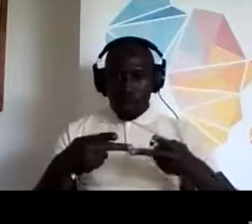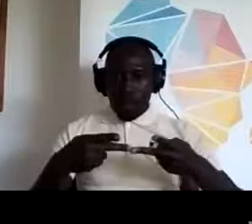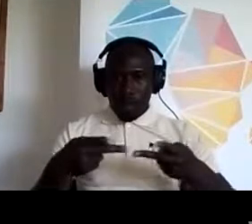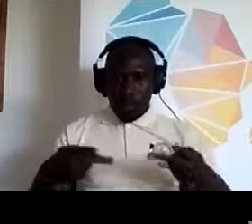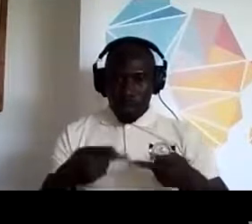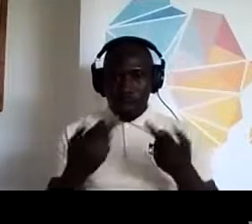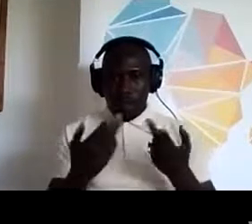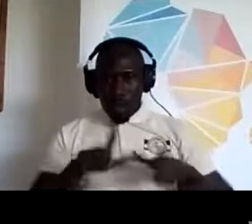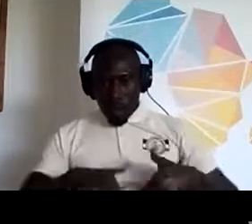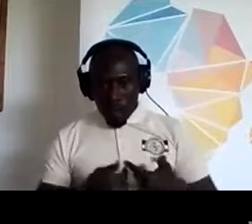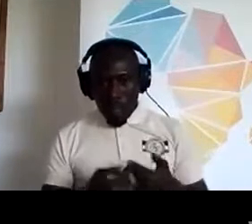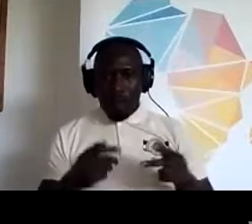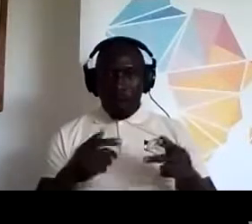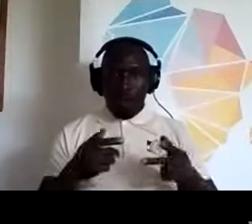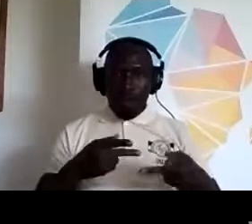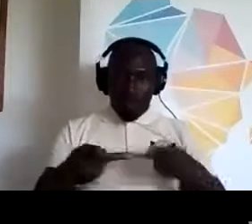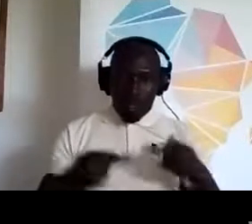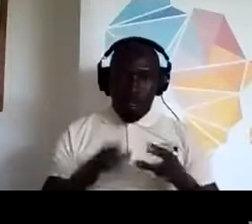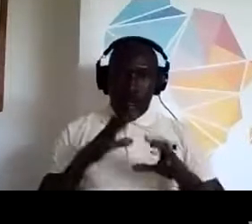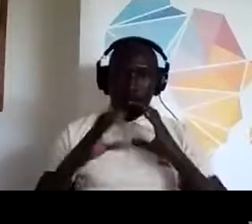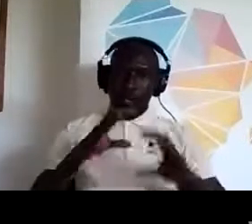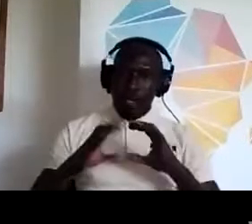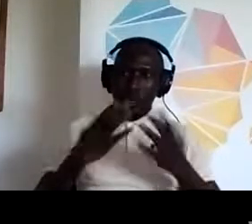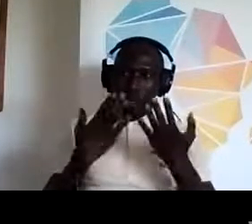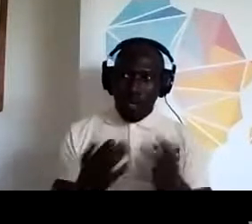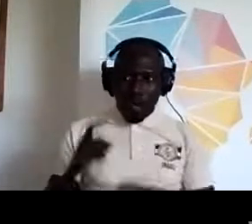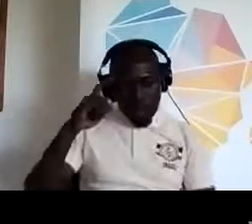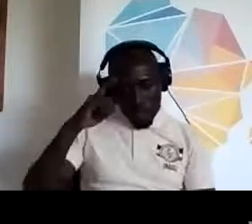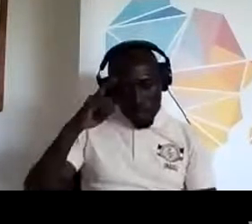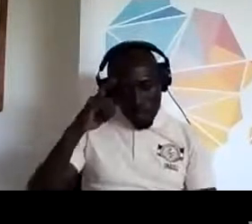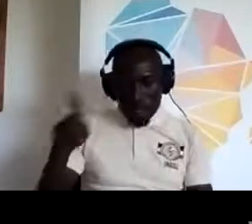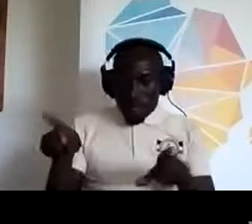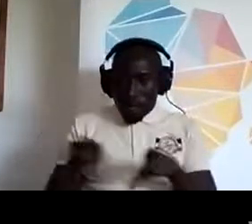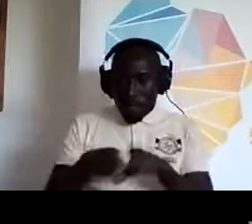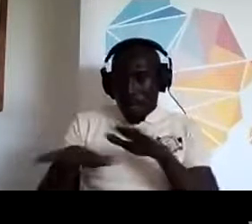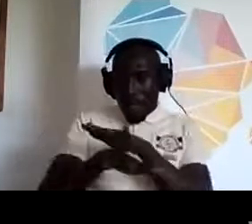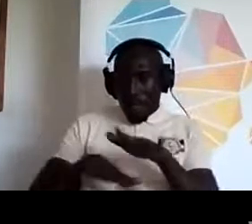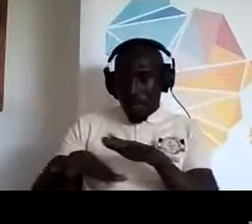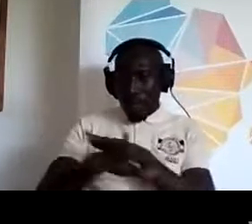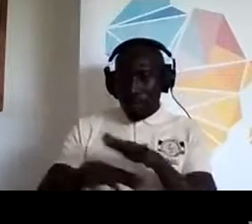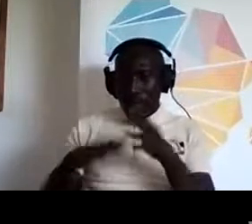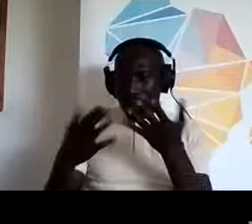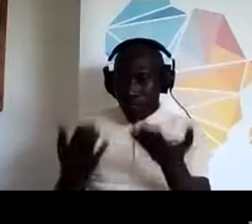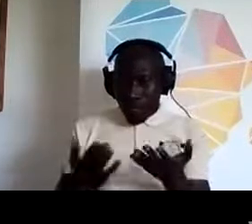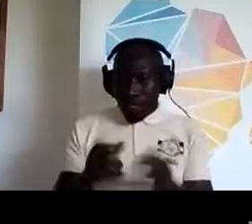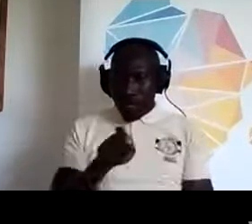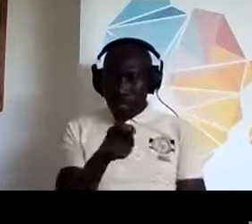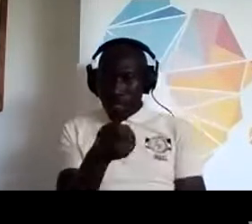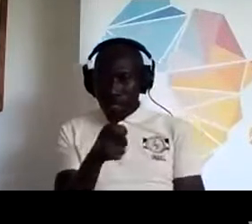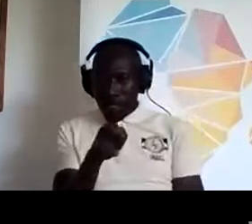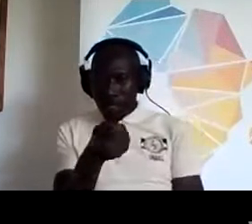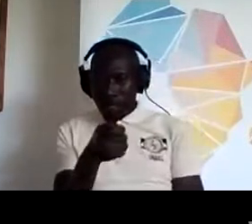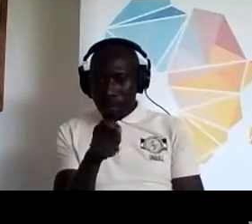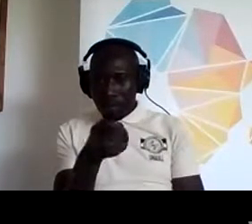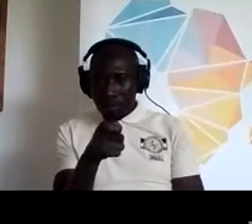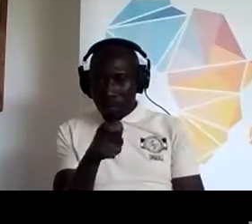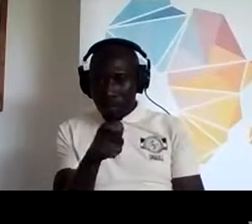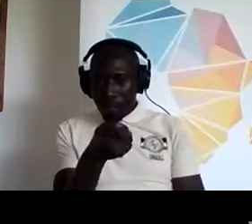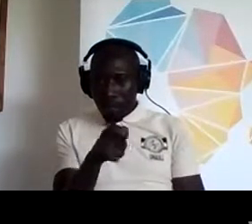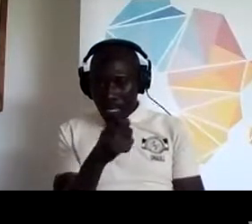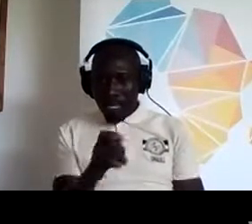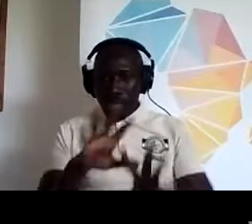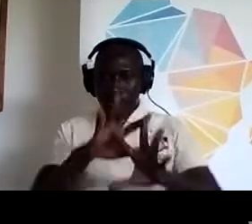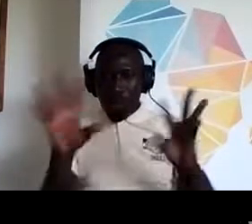live video communication. And I think in this area, the key